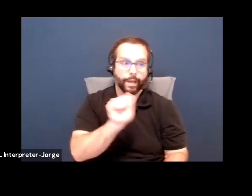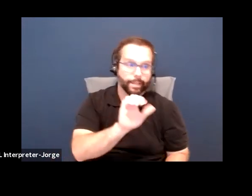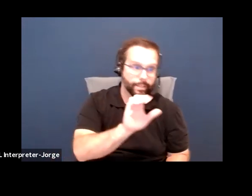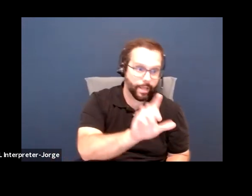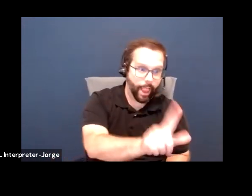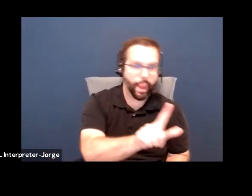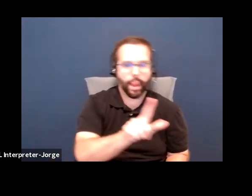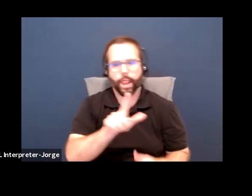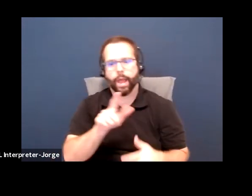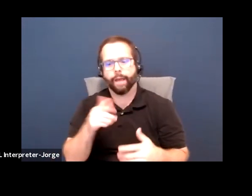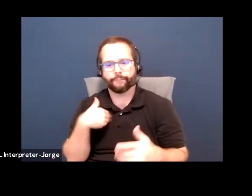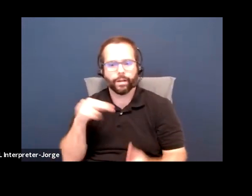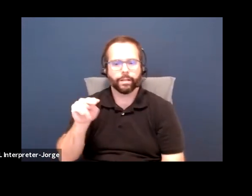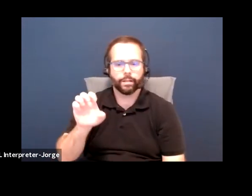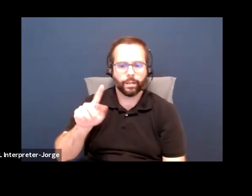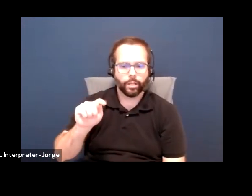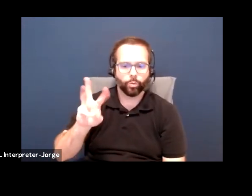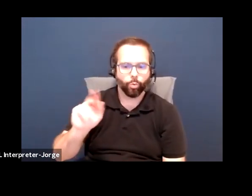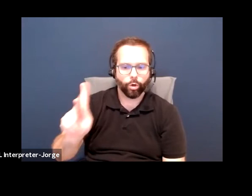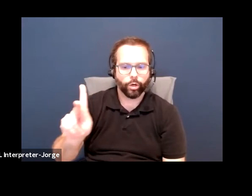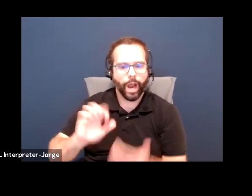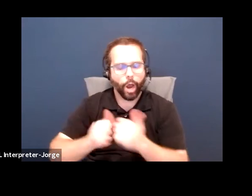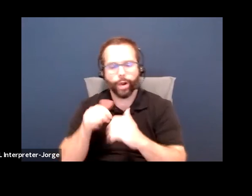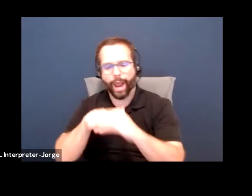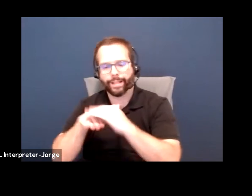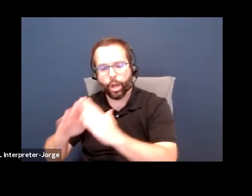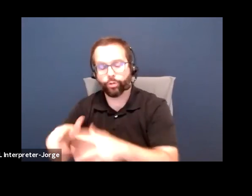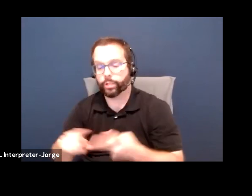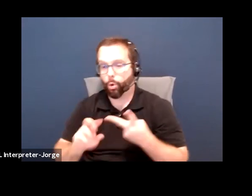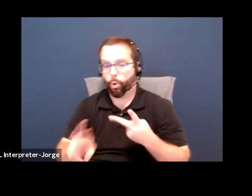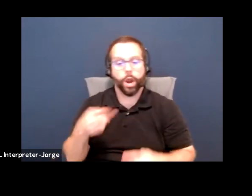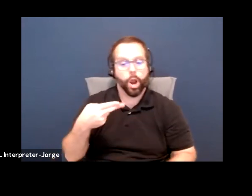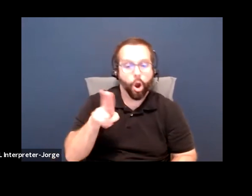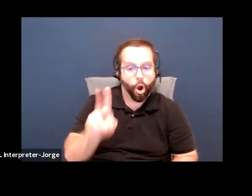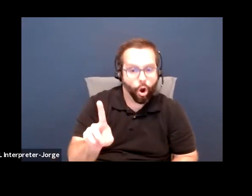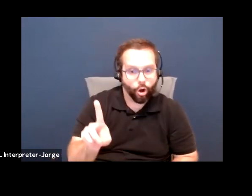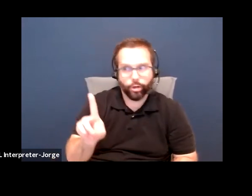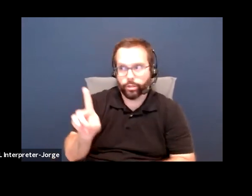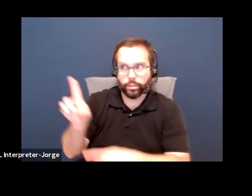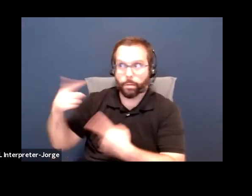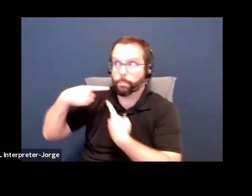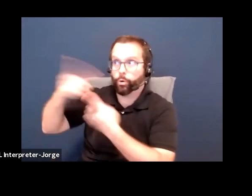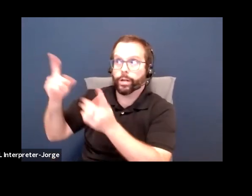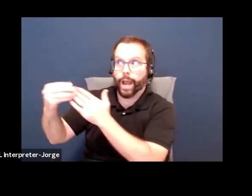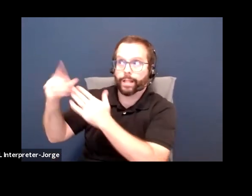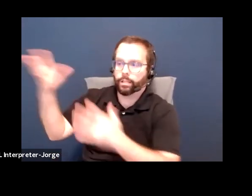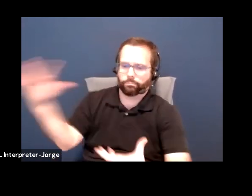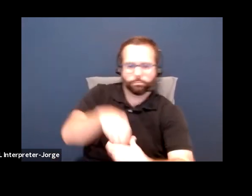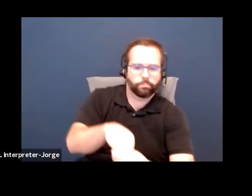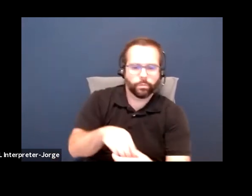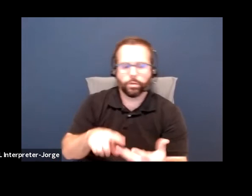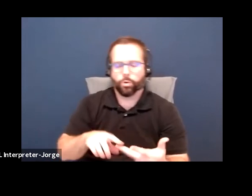access housing. There's a whole set of HUD guidances. There's guidance that has come out from CMS. The goal is really